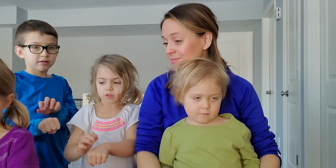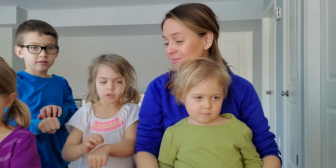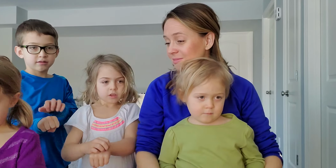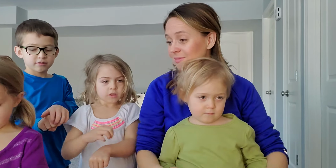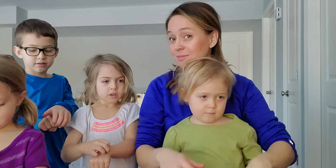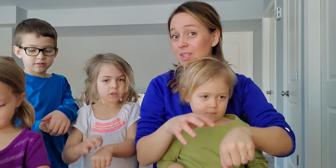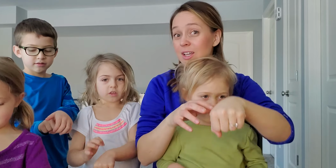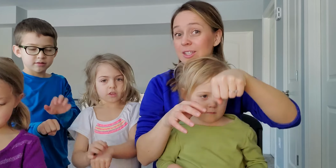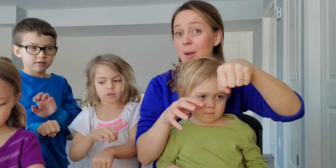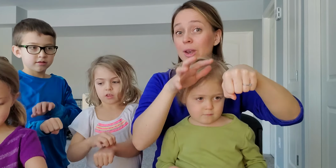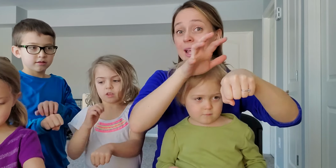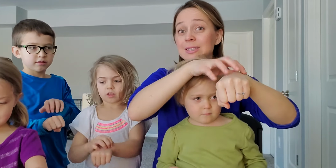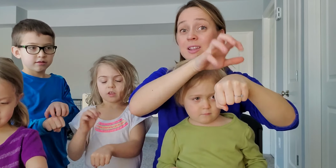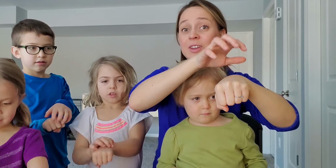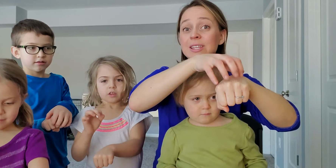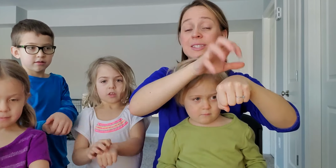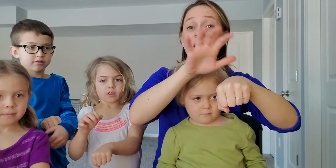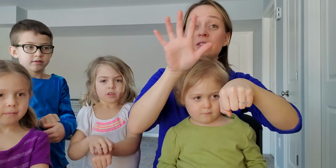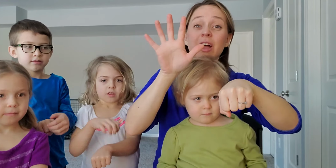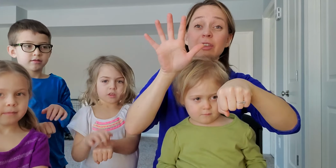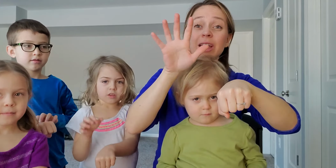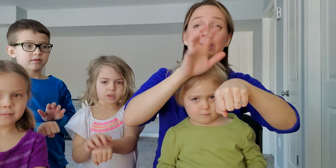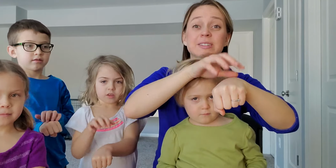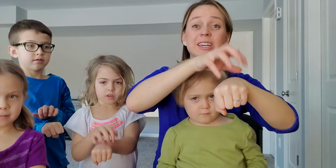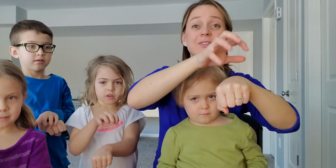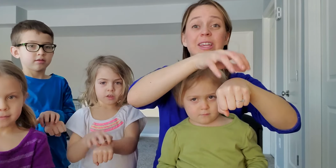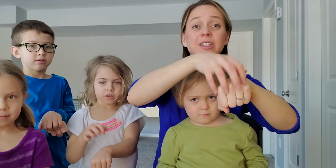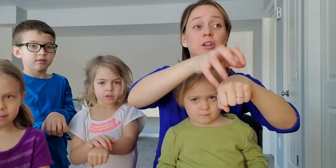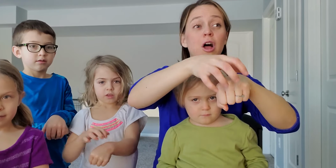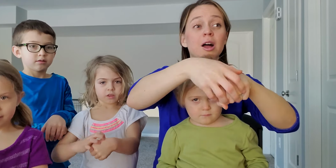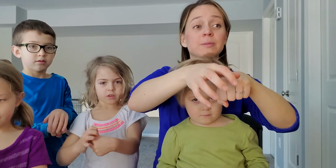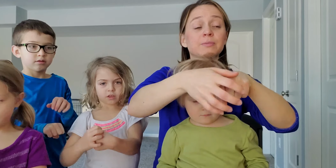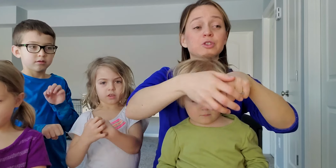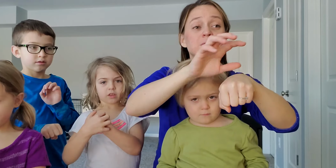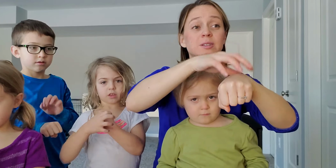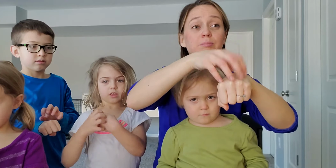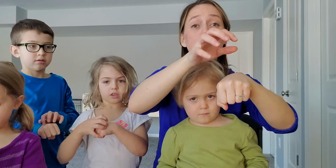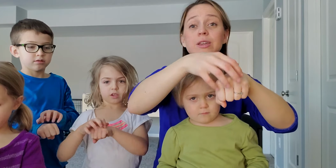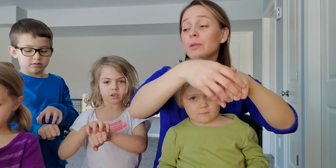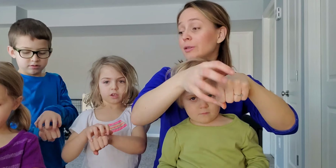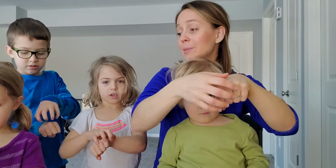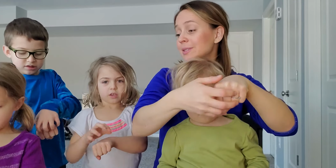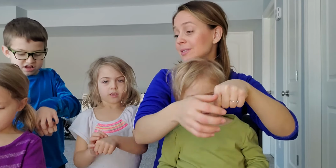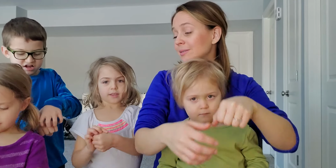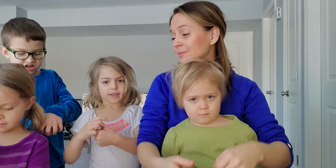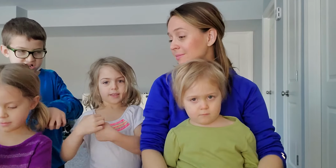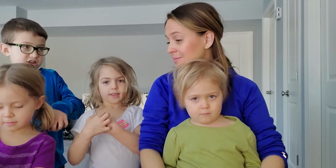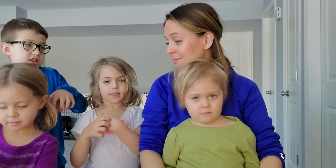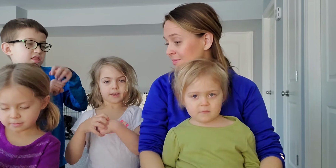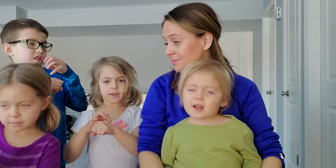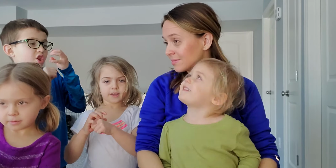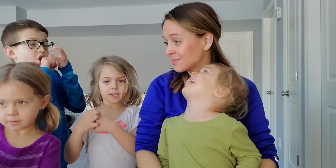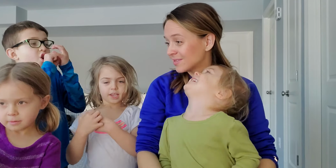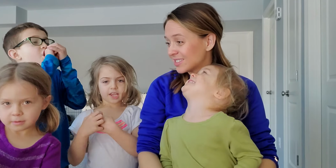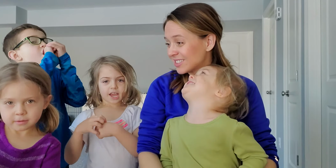a fist. Yep, one hand's in a fist. The like other this. Hand is kind of like in a claw, just poking all the grapes. Yep. Poking all the grapes. I